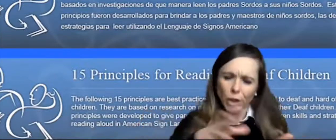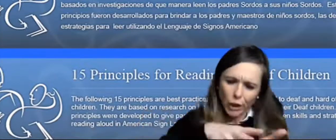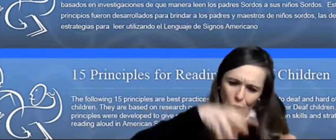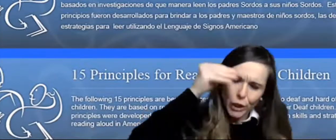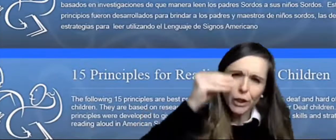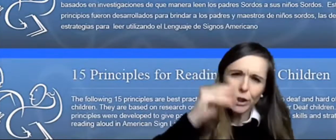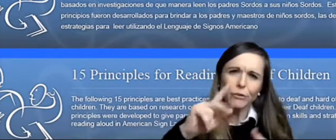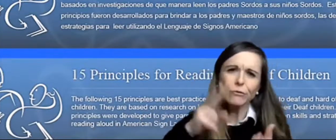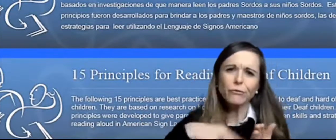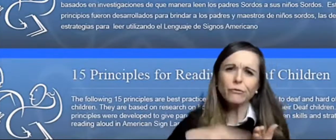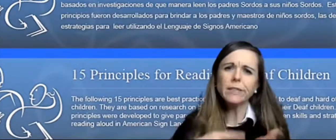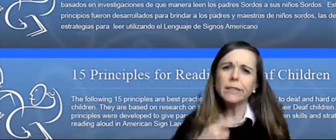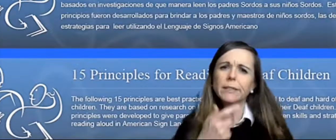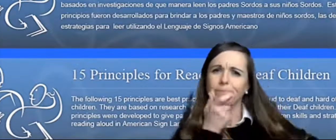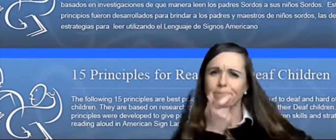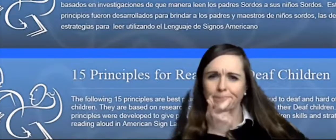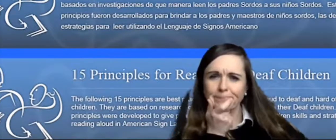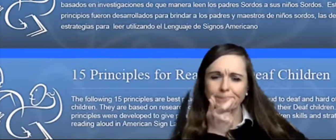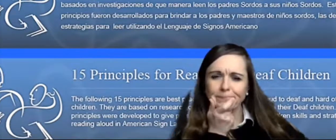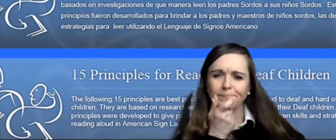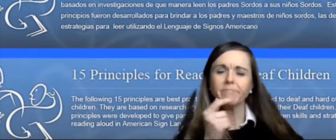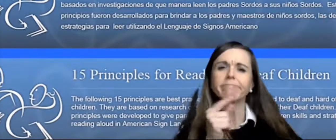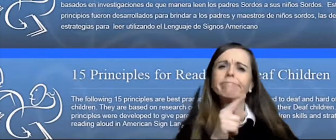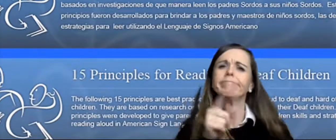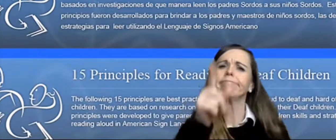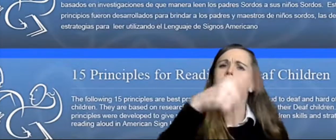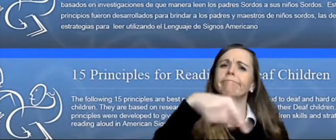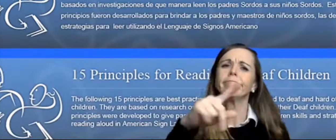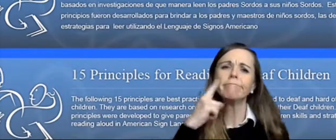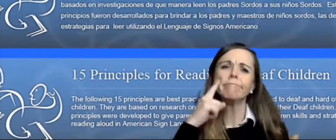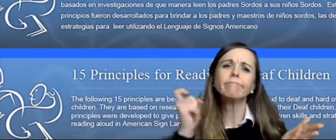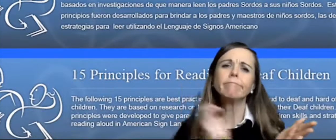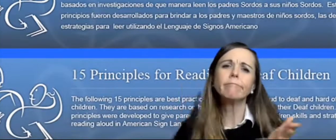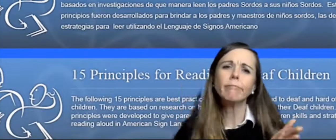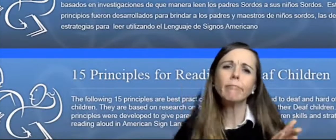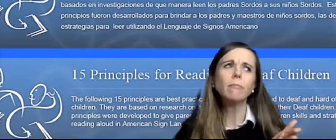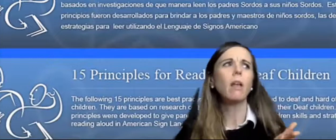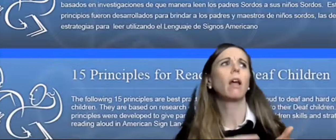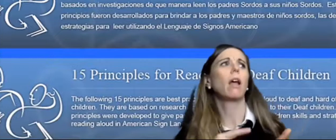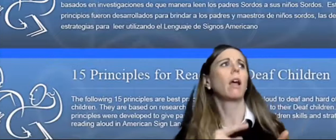researching how deaf children learn to read.